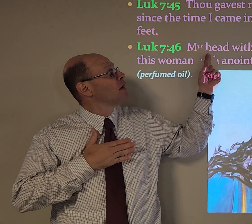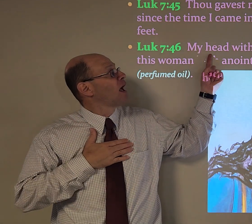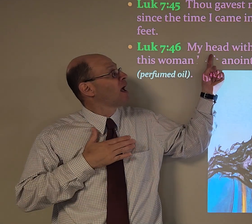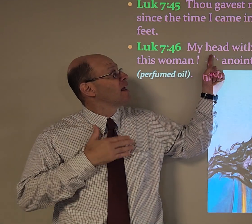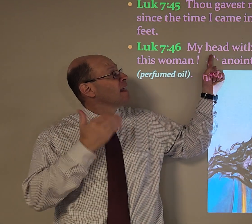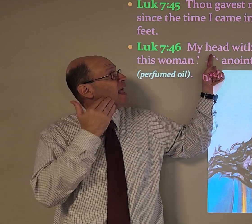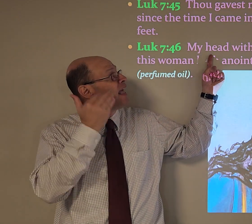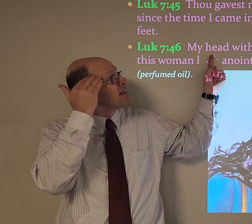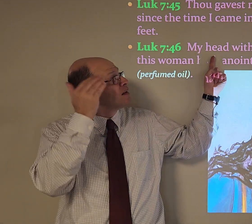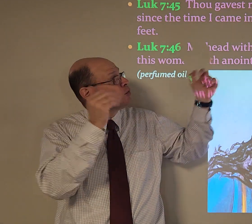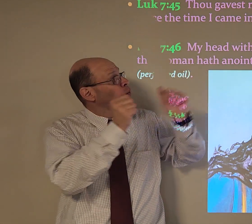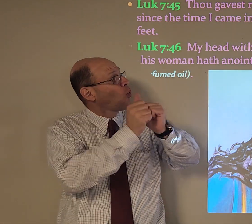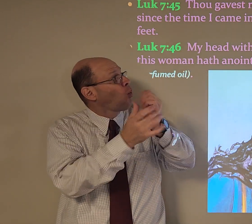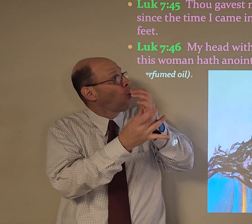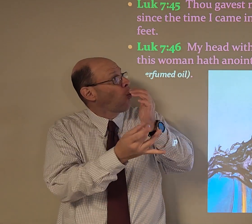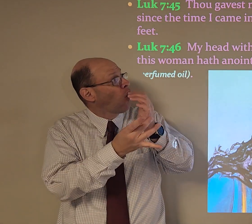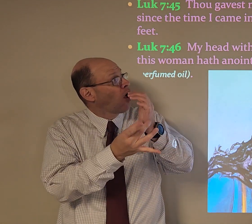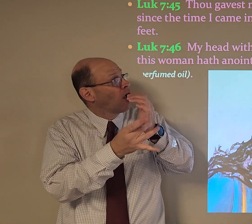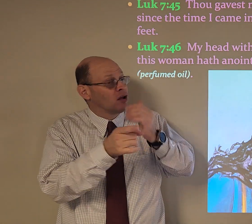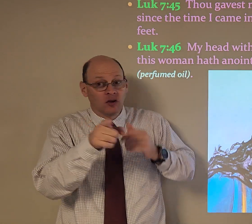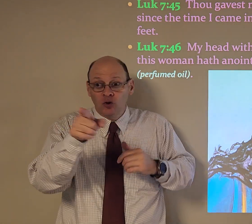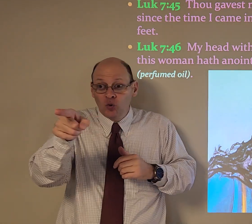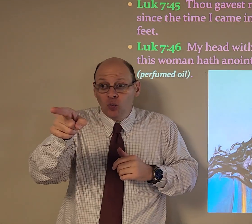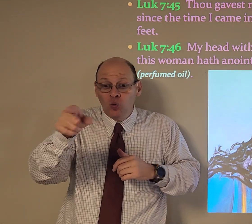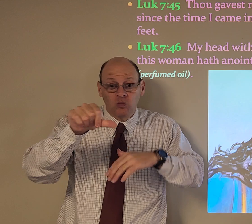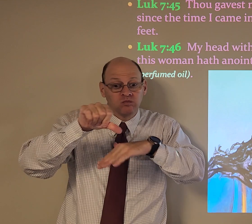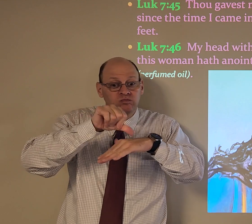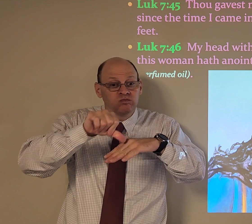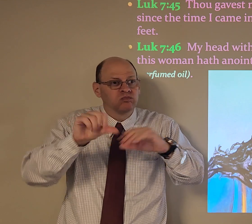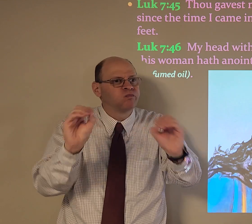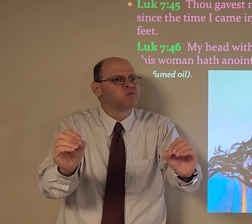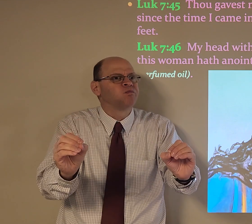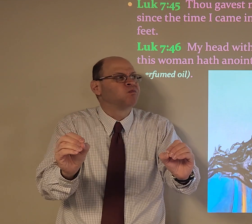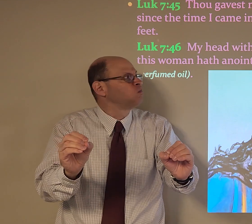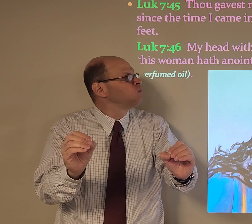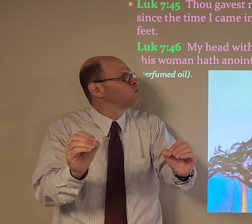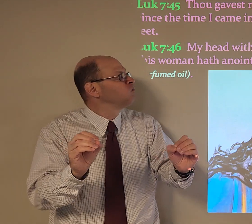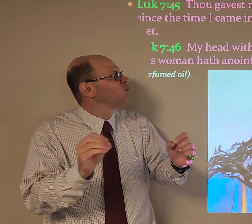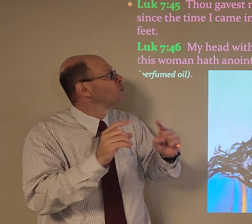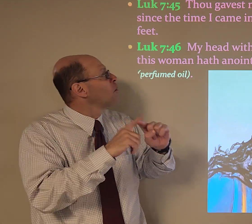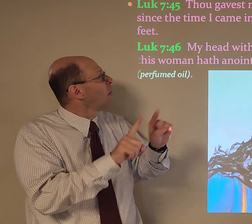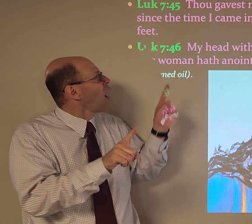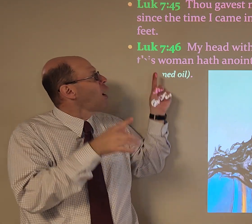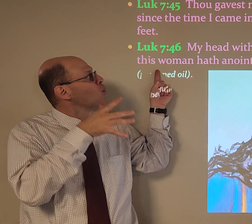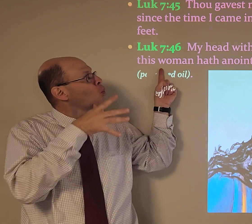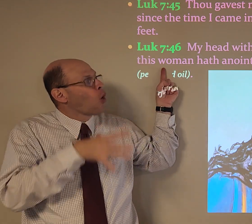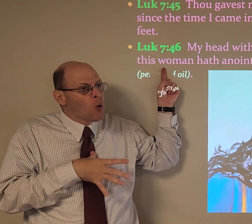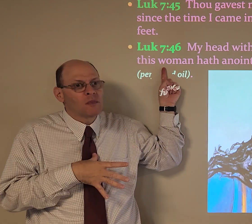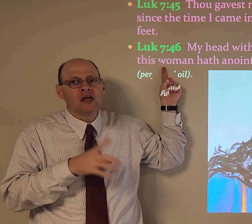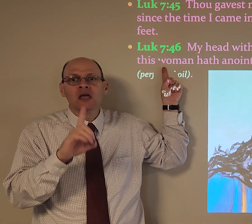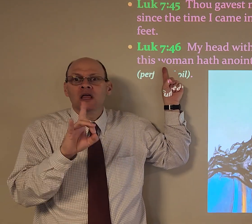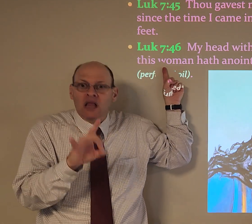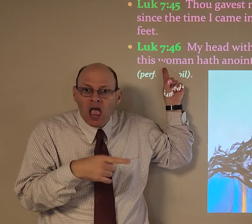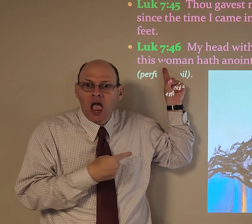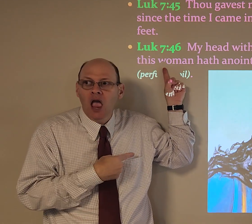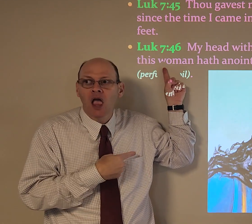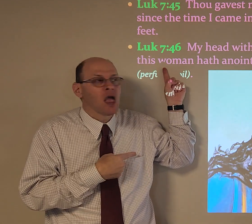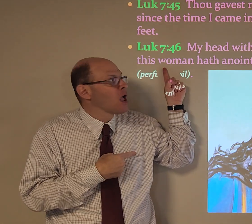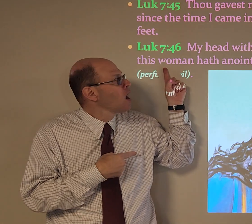My head with oil thou didst not anoint, but this woman hath